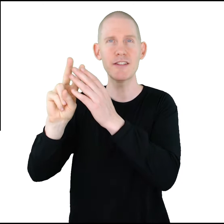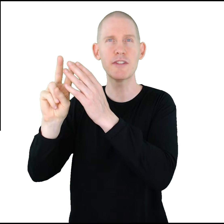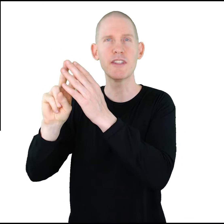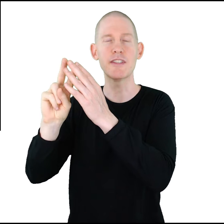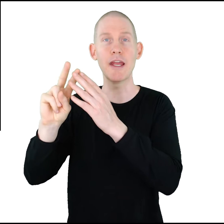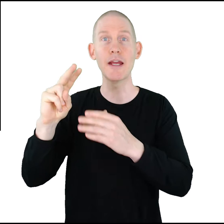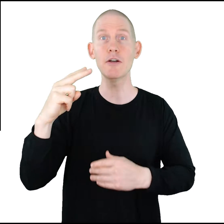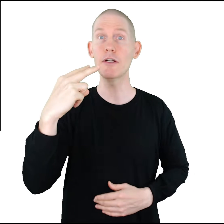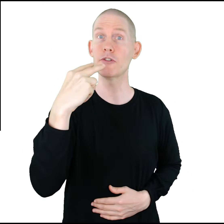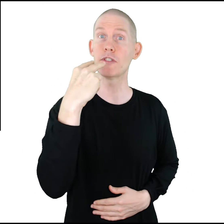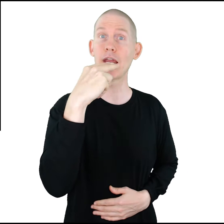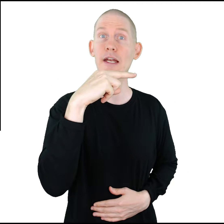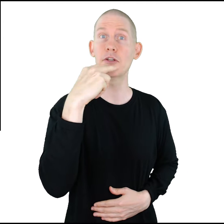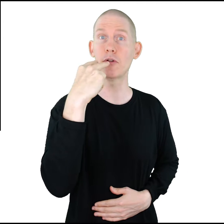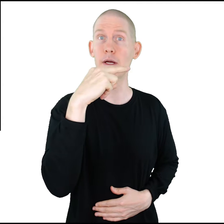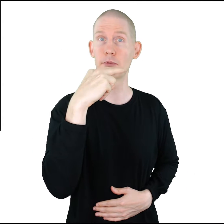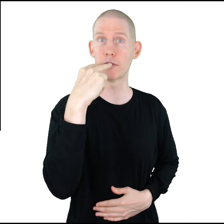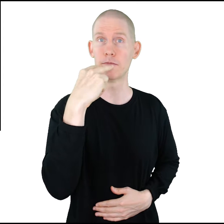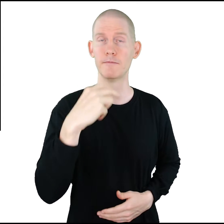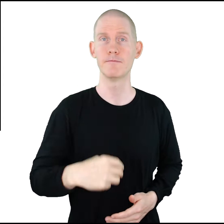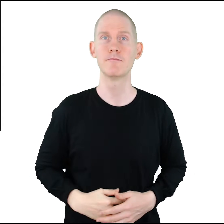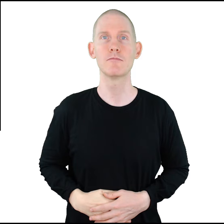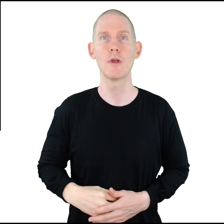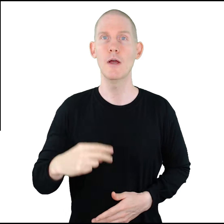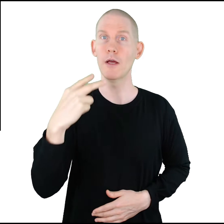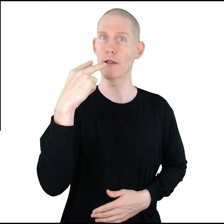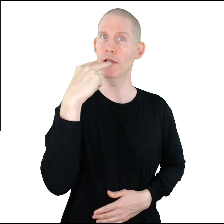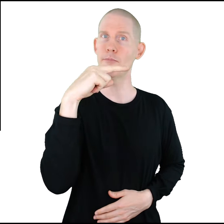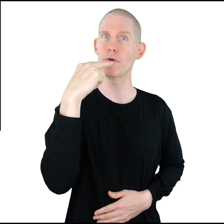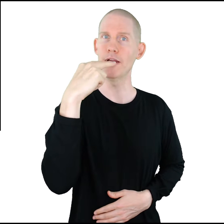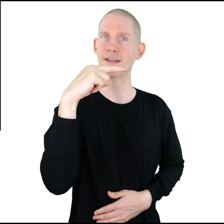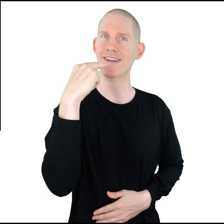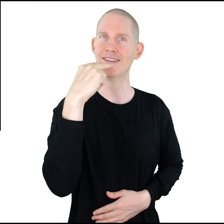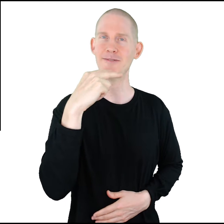the scanner and you're scanning your lips. Lip read.